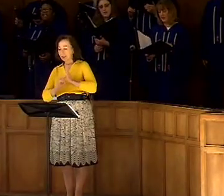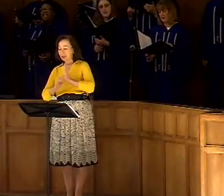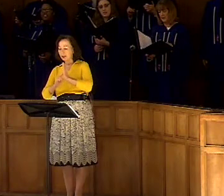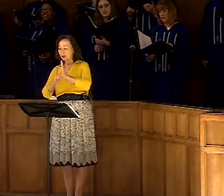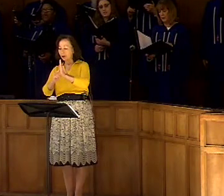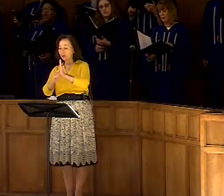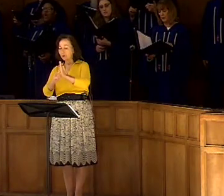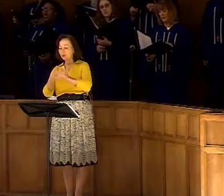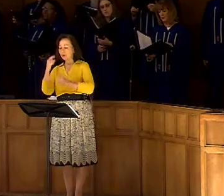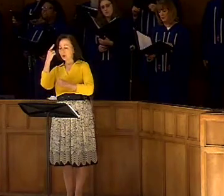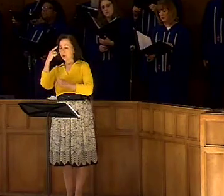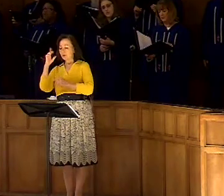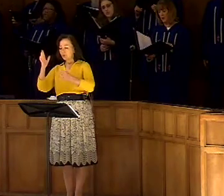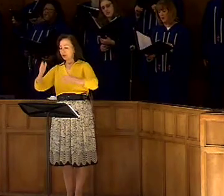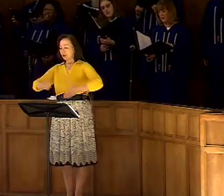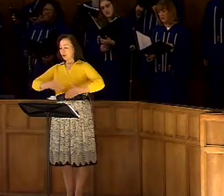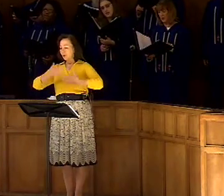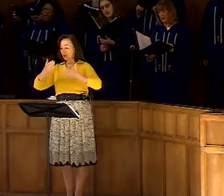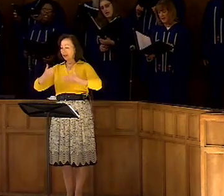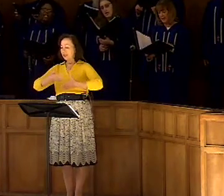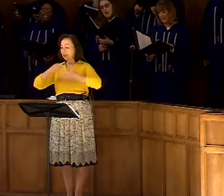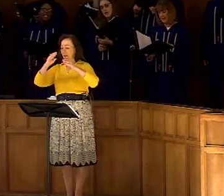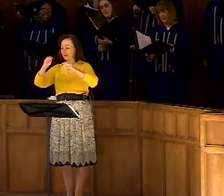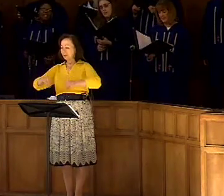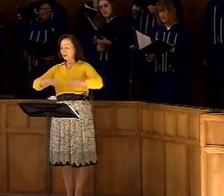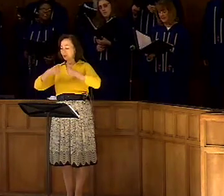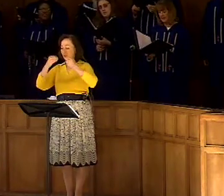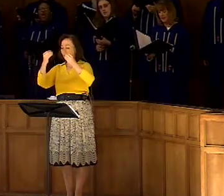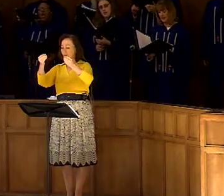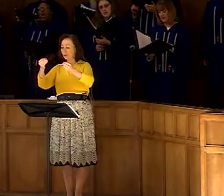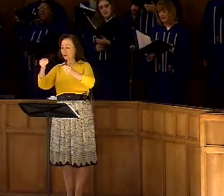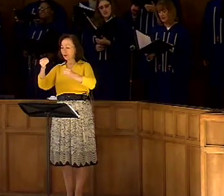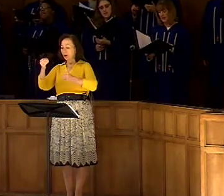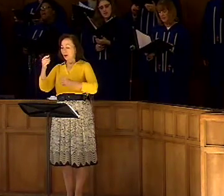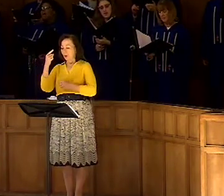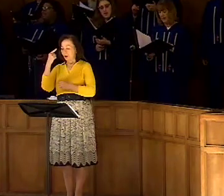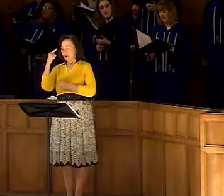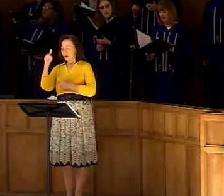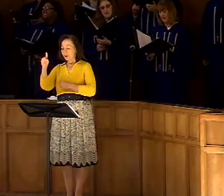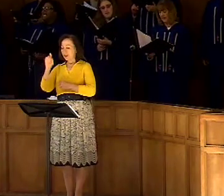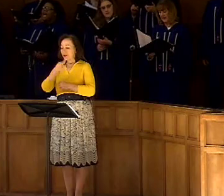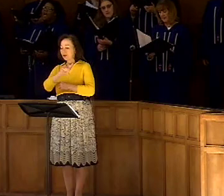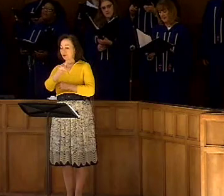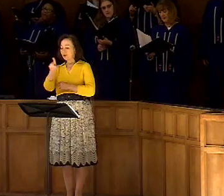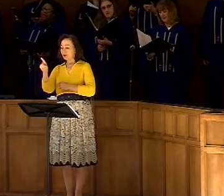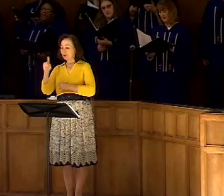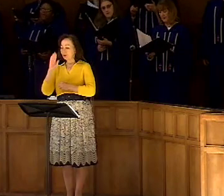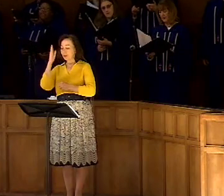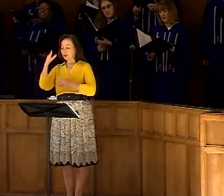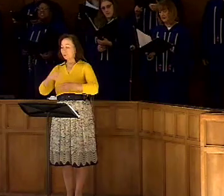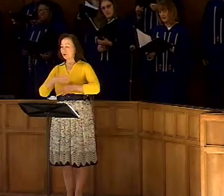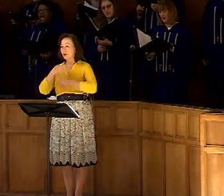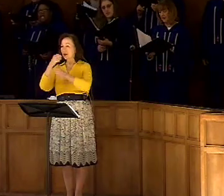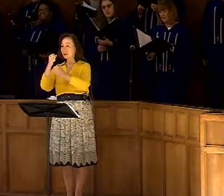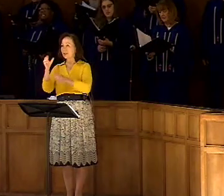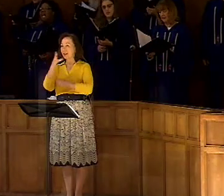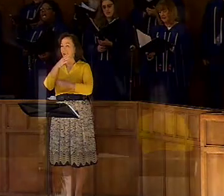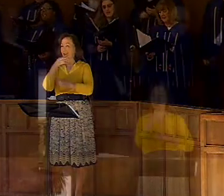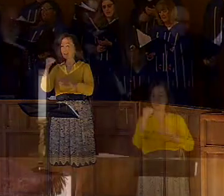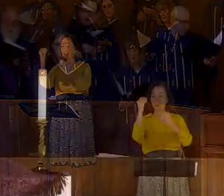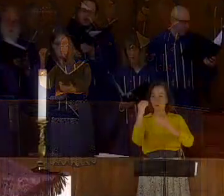he shows, for the joy he bestows, or for them who will